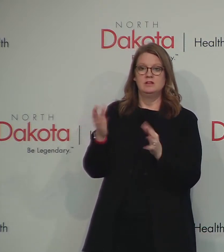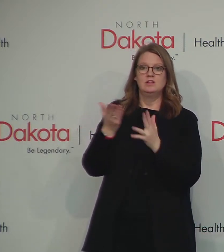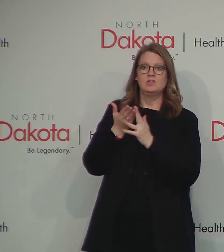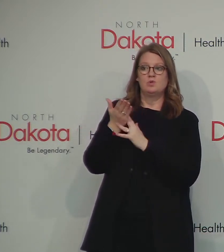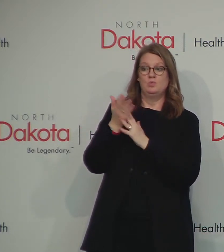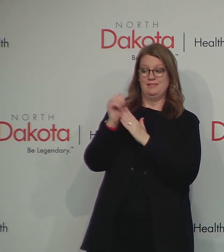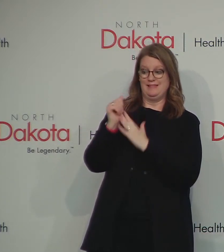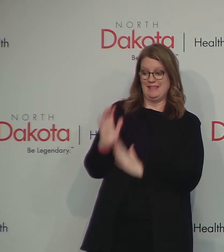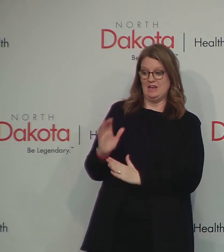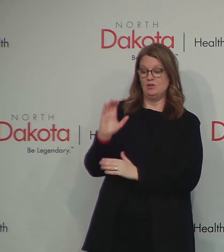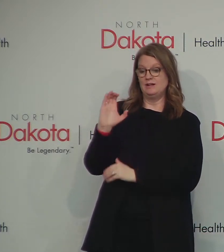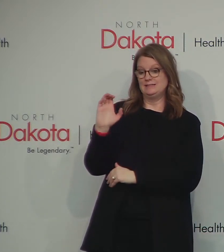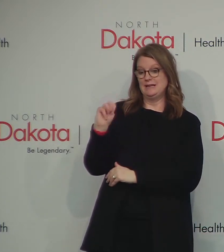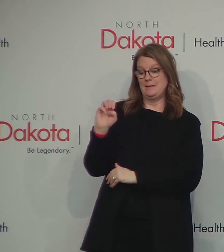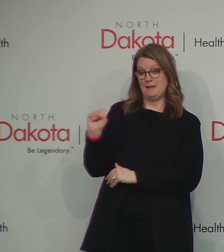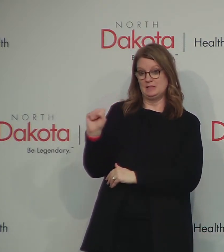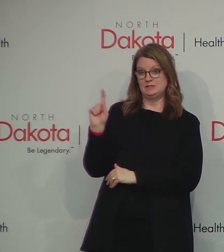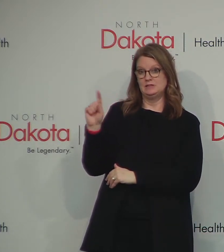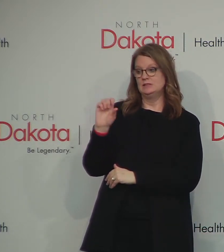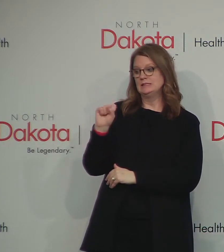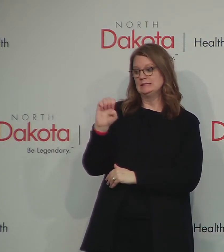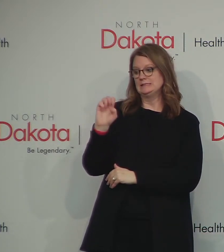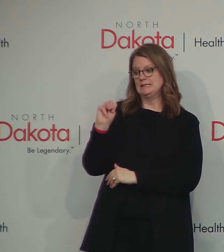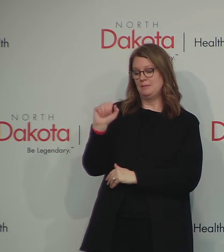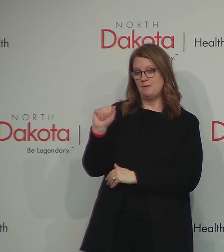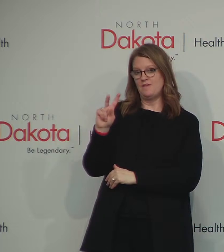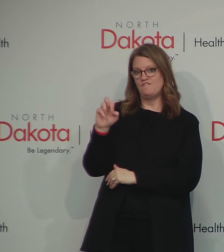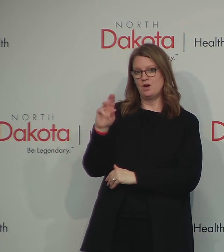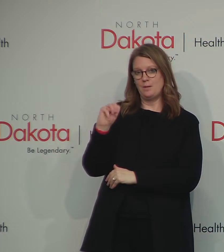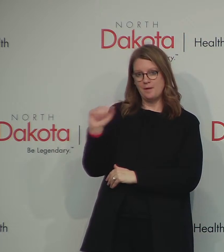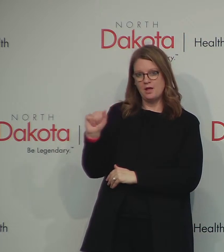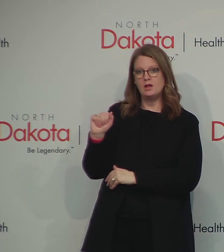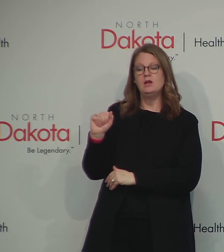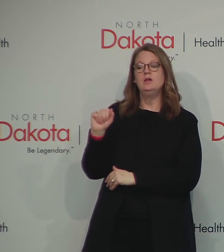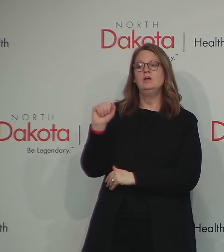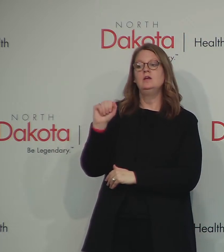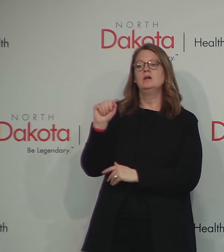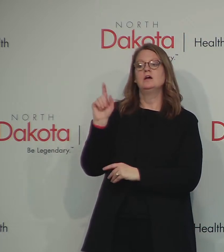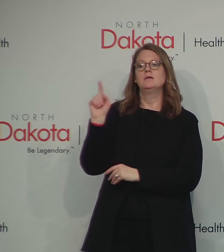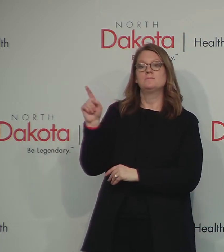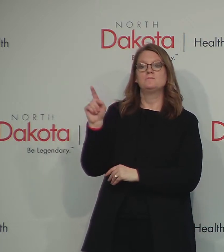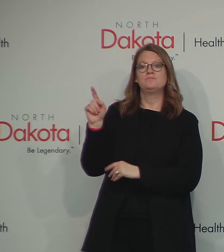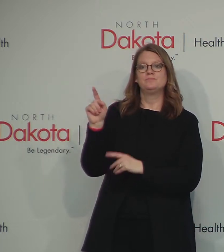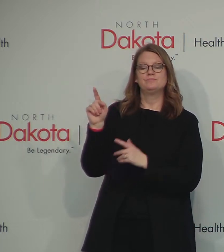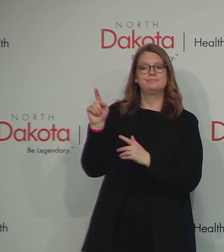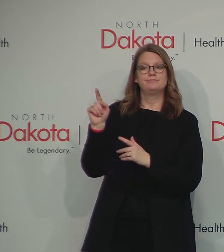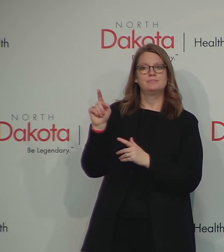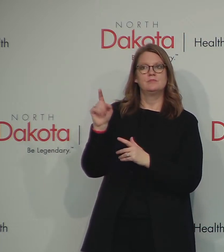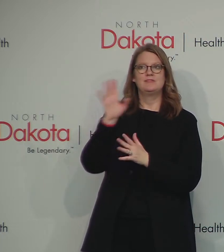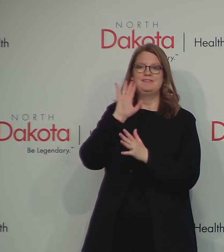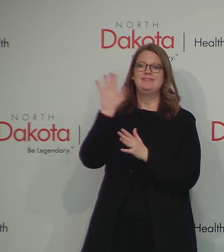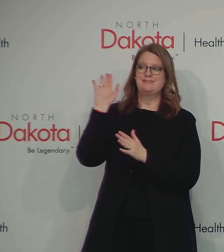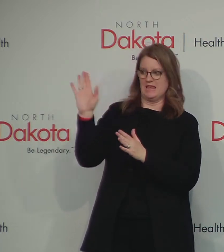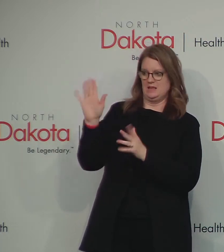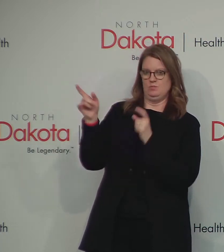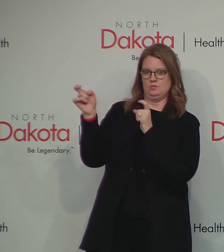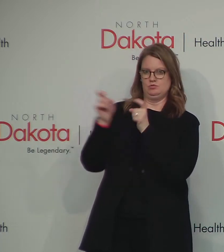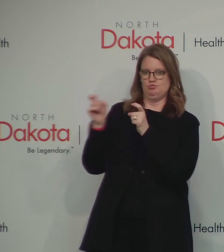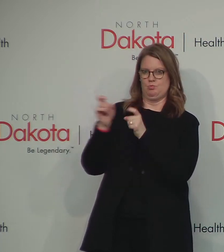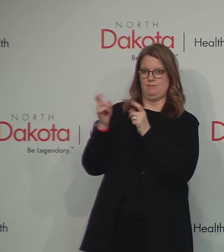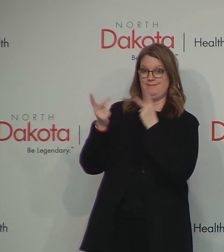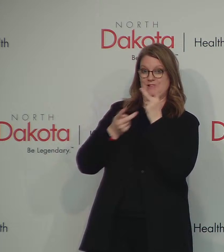leader at that time of CMS, Seema Verma, Centers for Medicaid and Medicaid Services, that they would be controlling